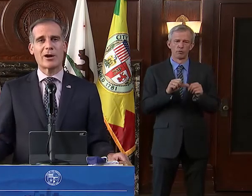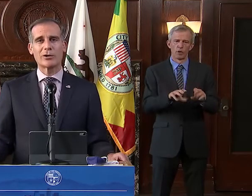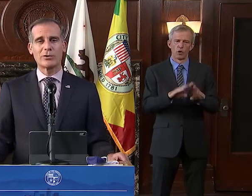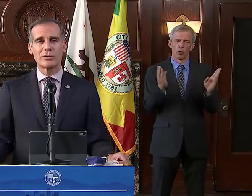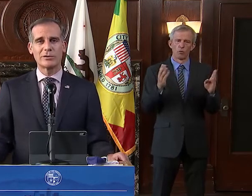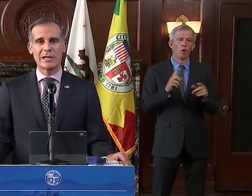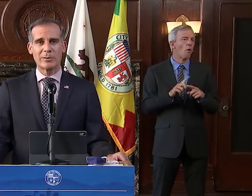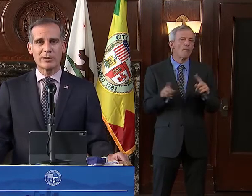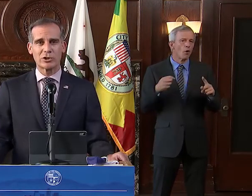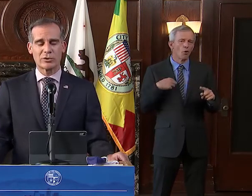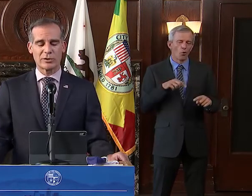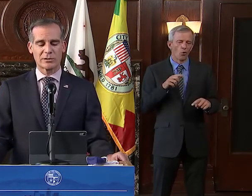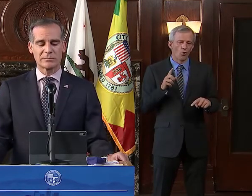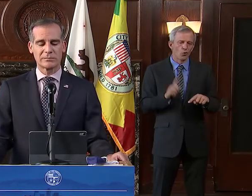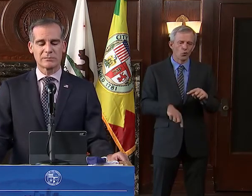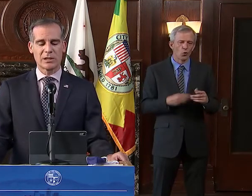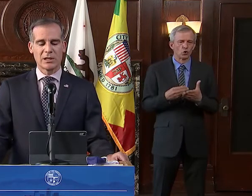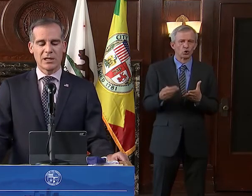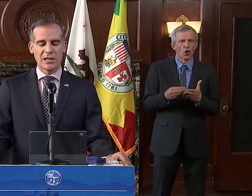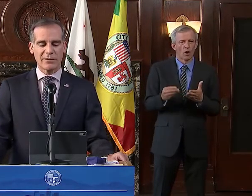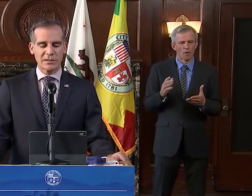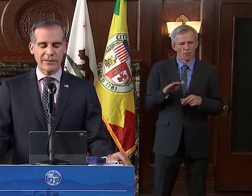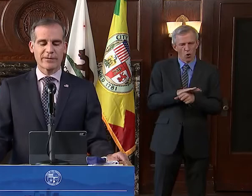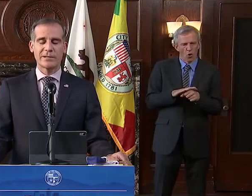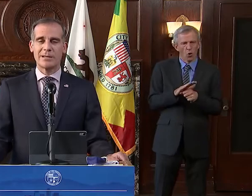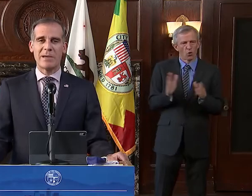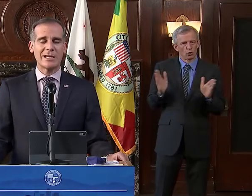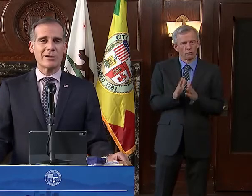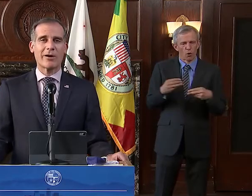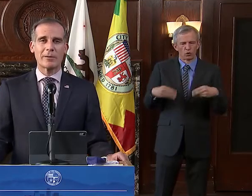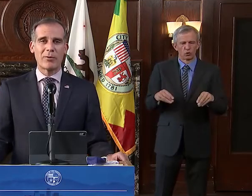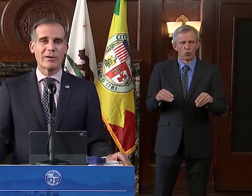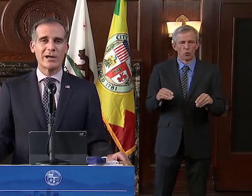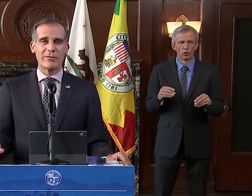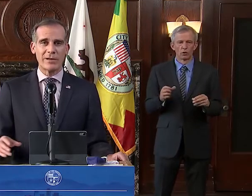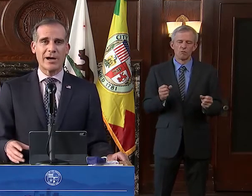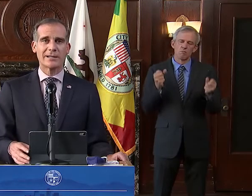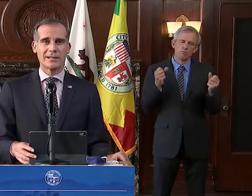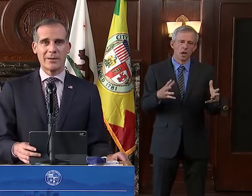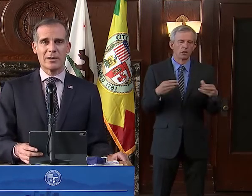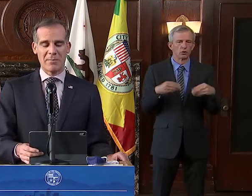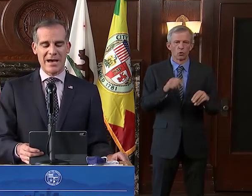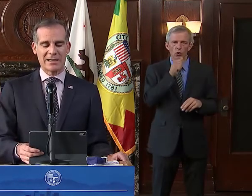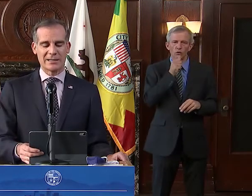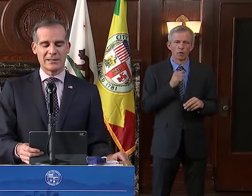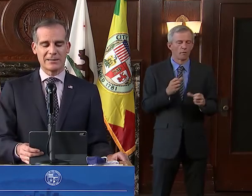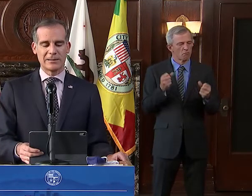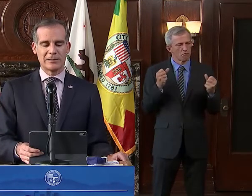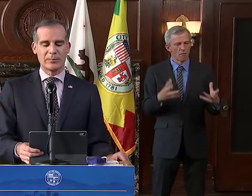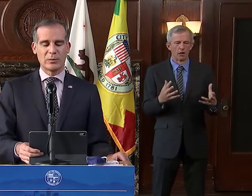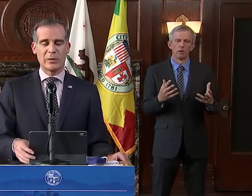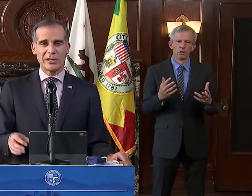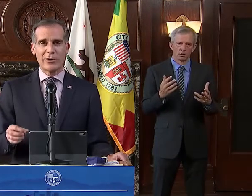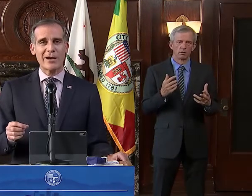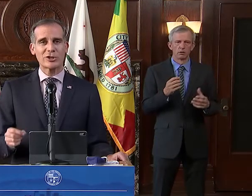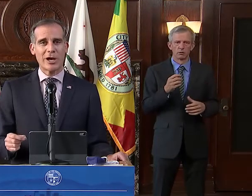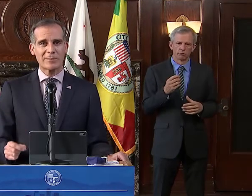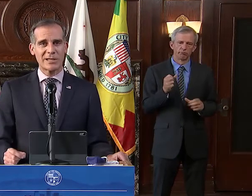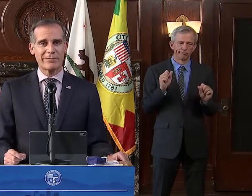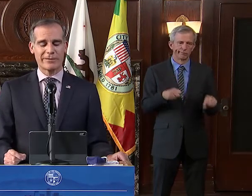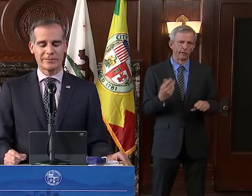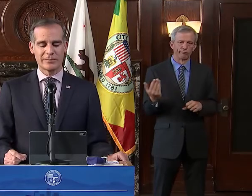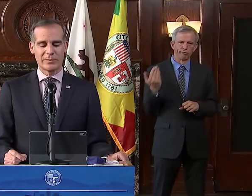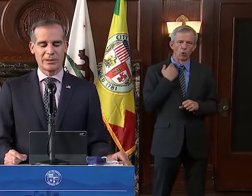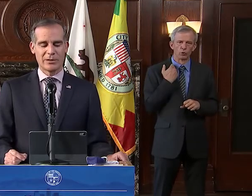shop at our local neighborhood stores. They have suffered, and many are on the point of not coming back. We know how to